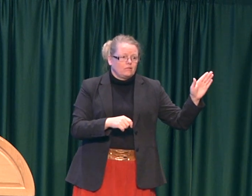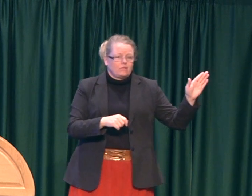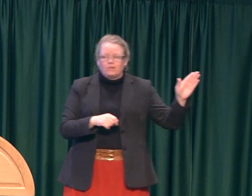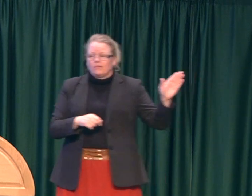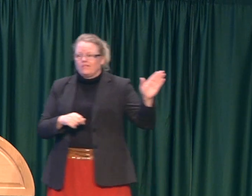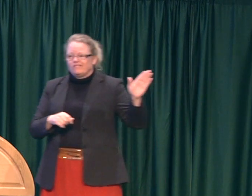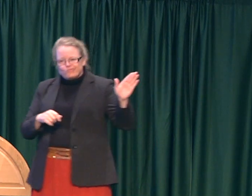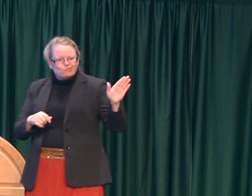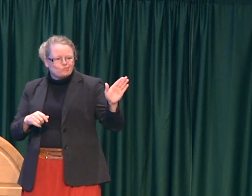communicate?